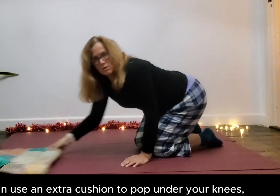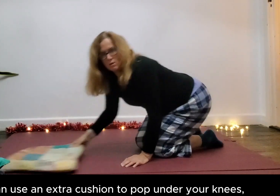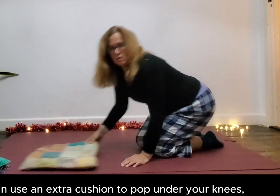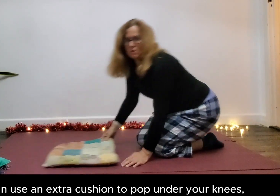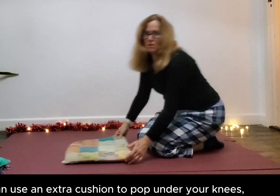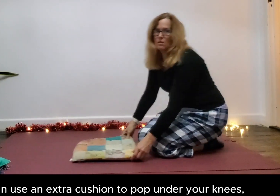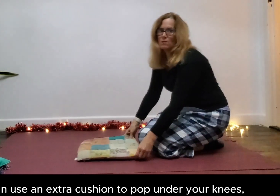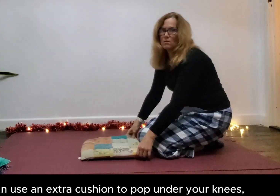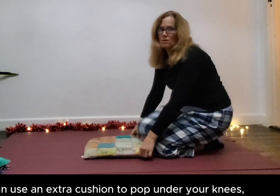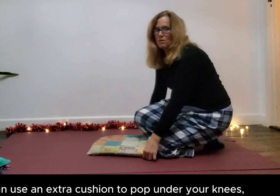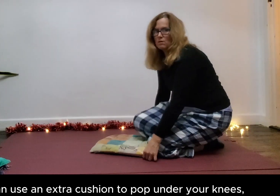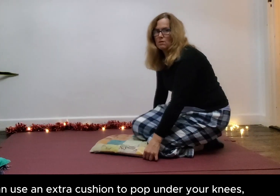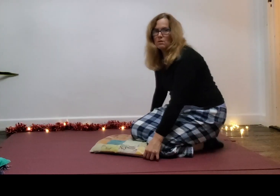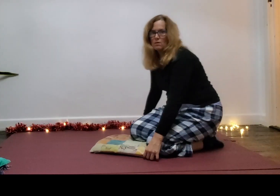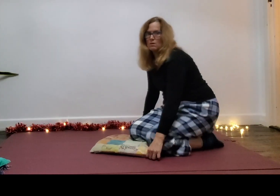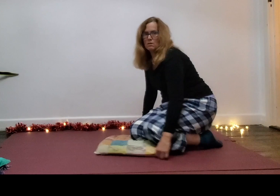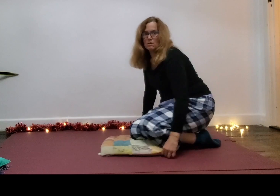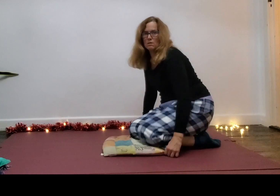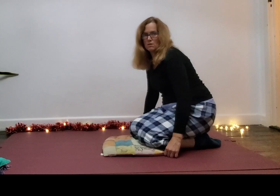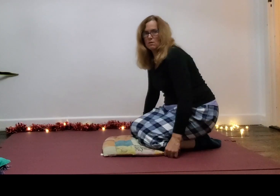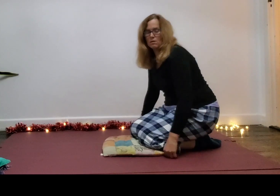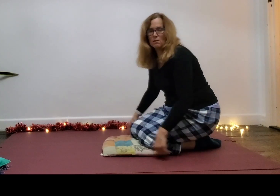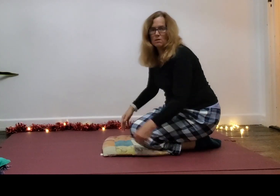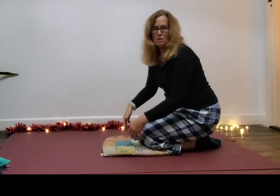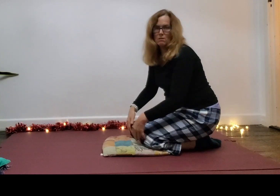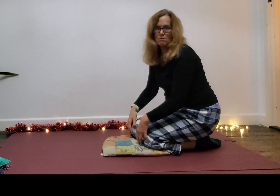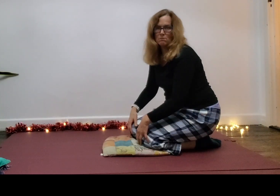knees if you need to,